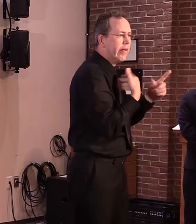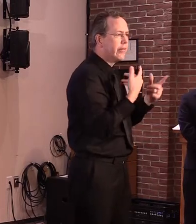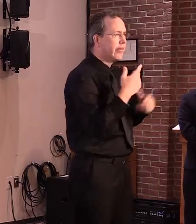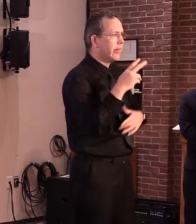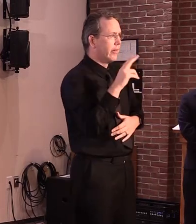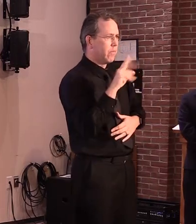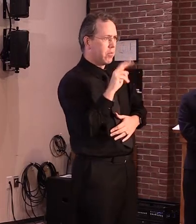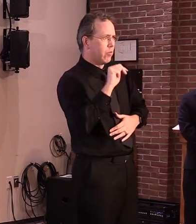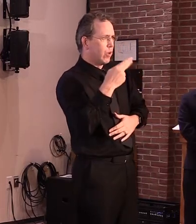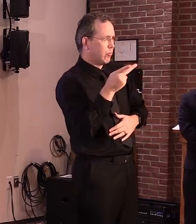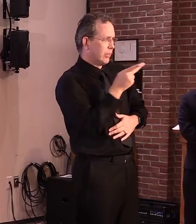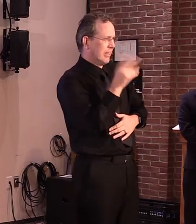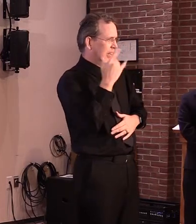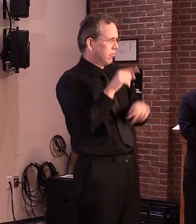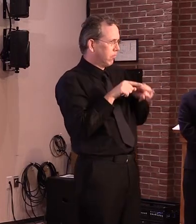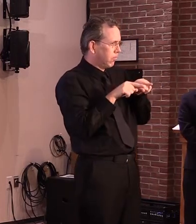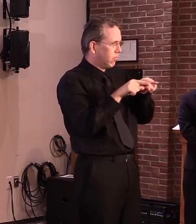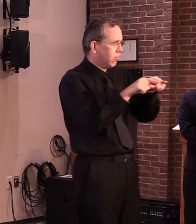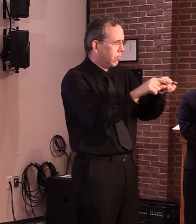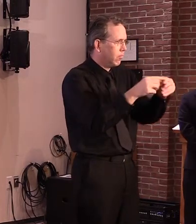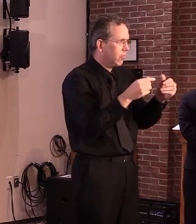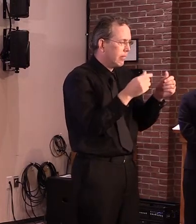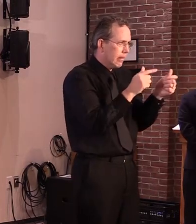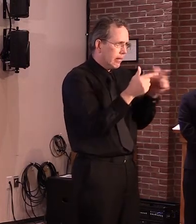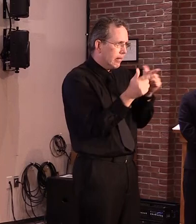aspect is so important. All right, we'll move to